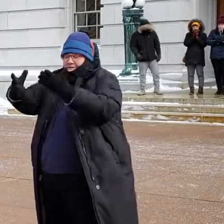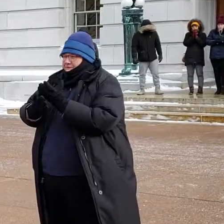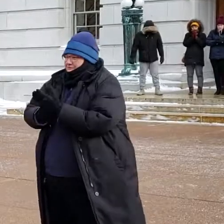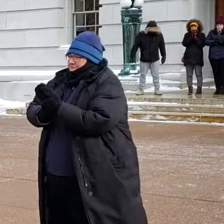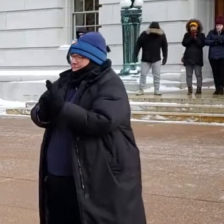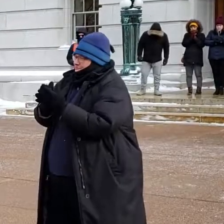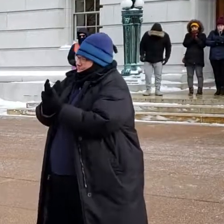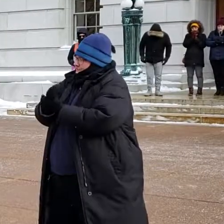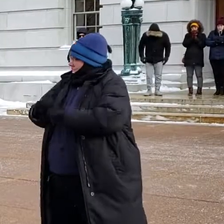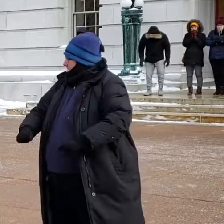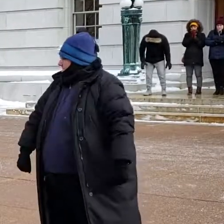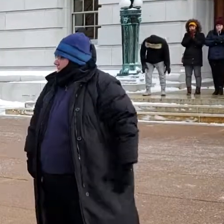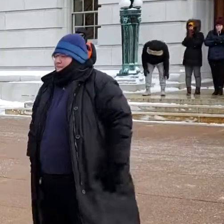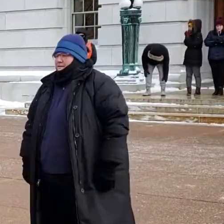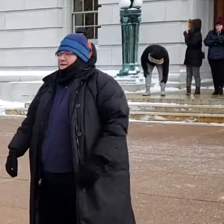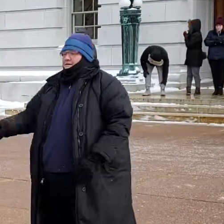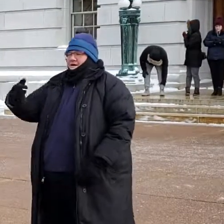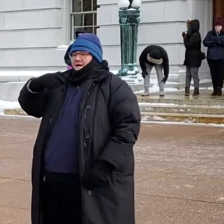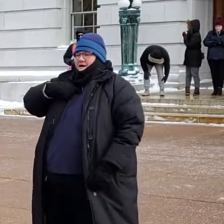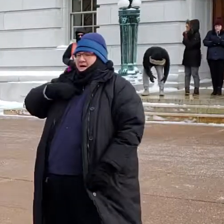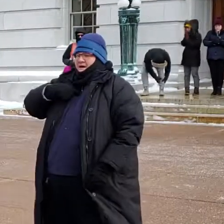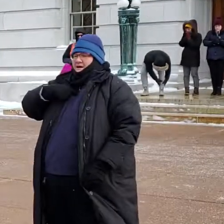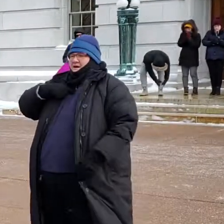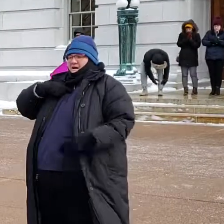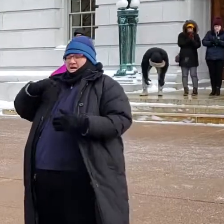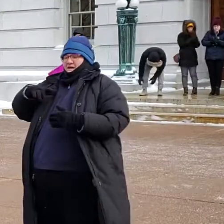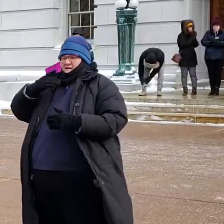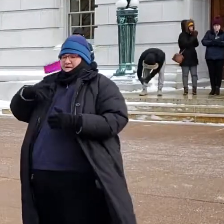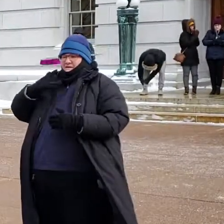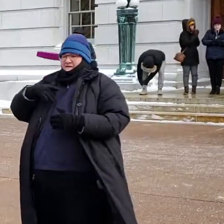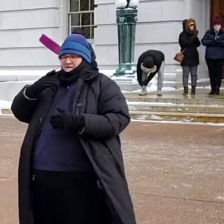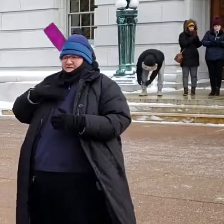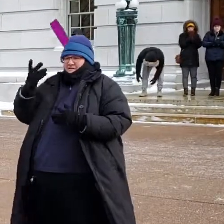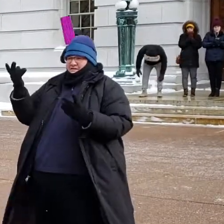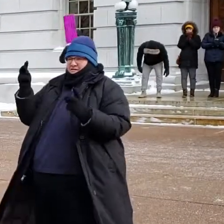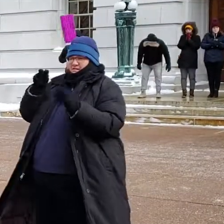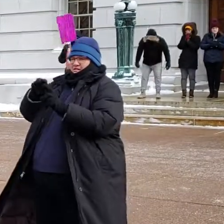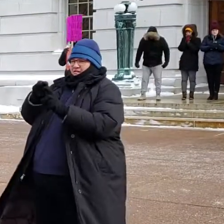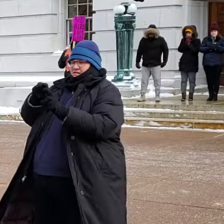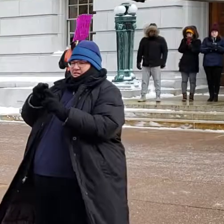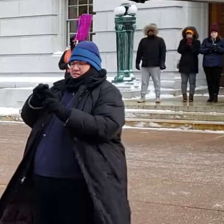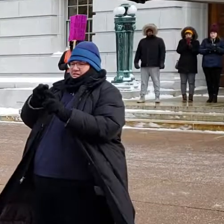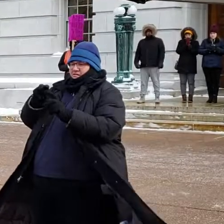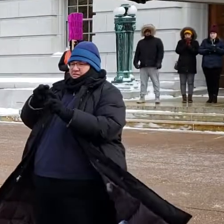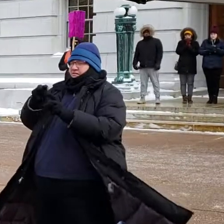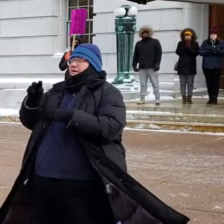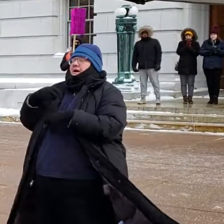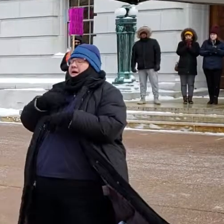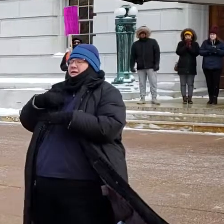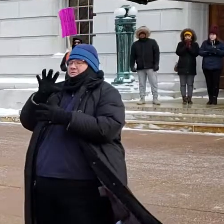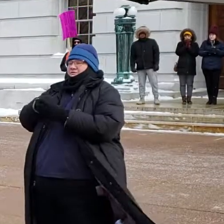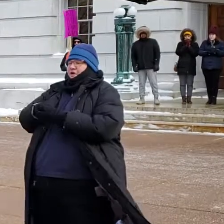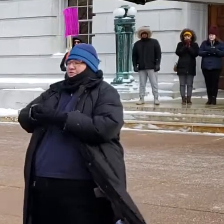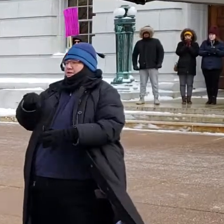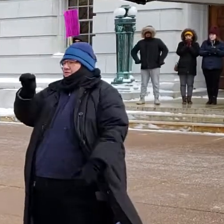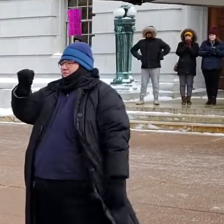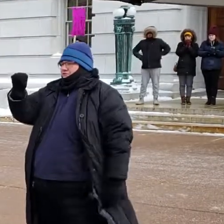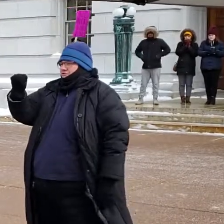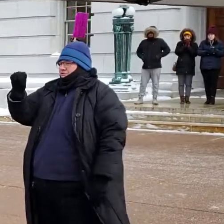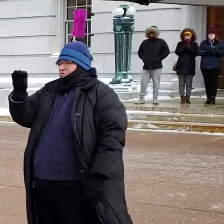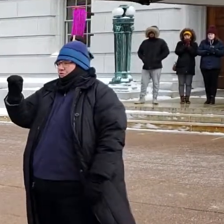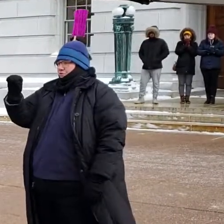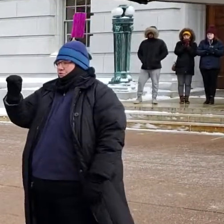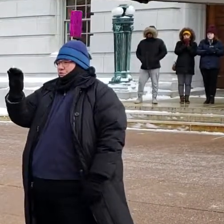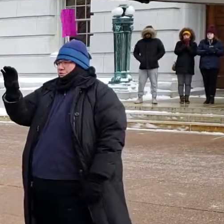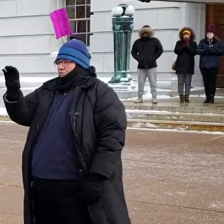I am a socialist feminist organizer with Socialist Alternative and the CWI, Committee for Workers International.